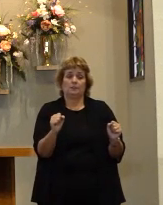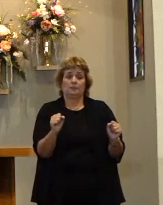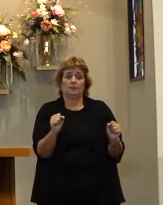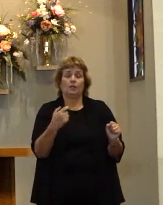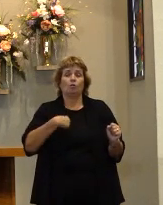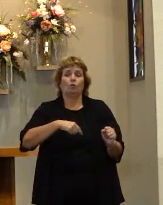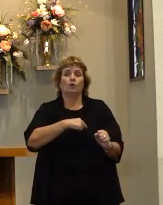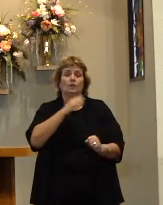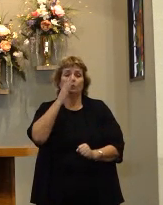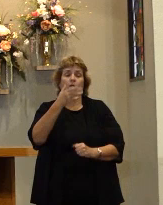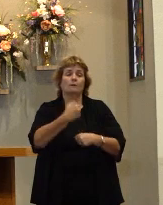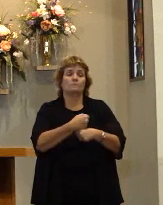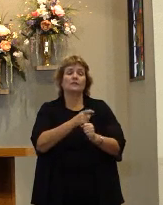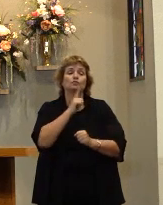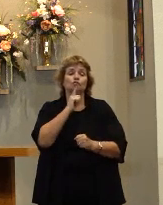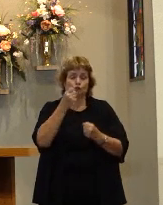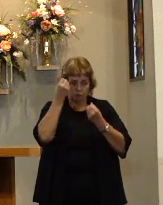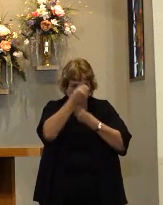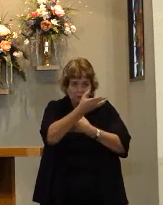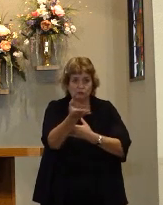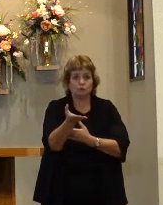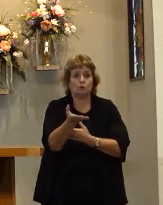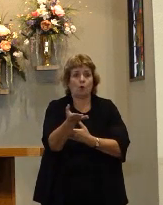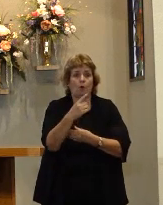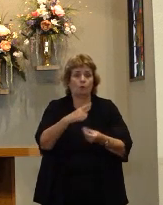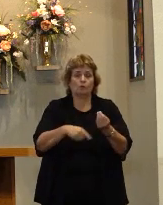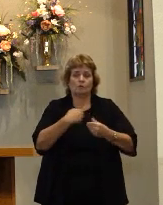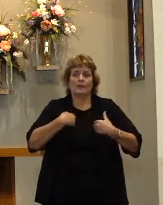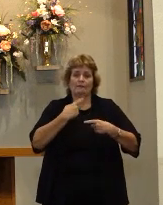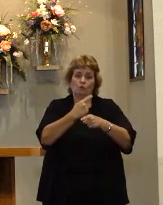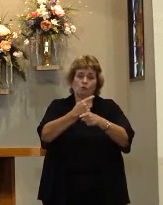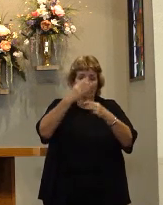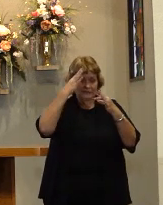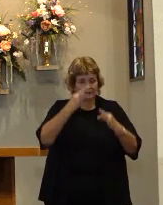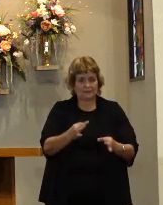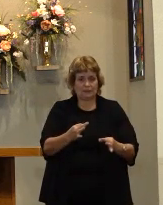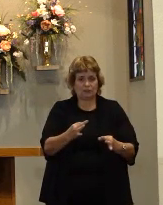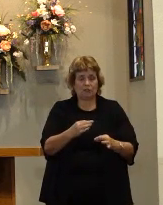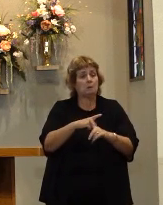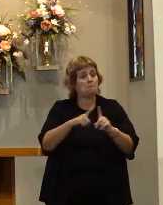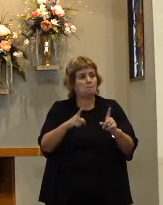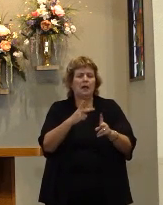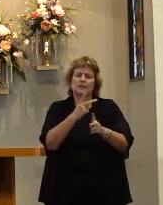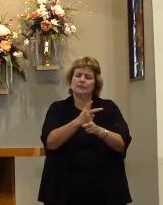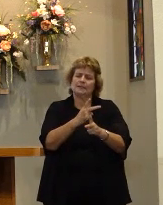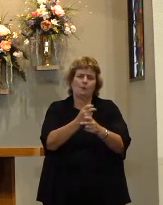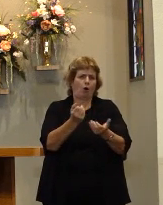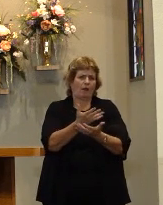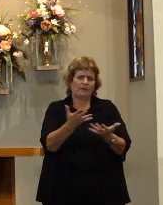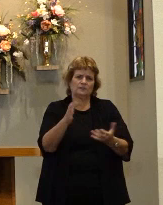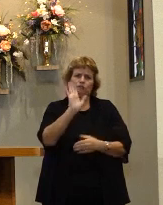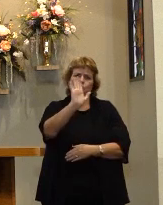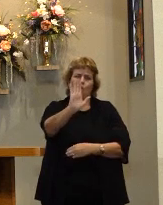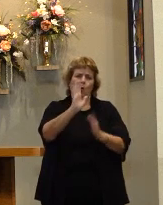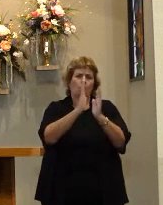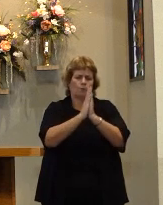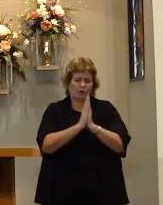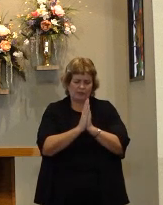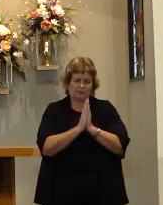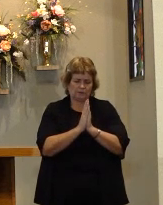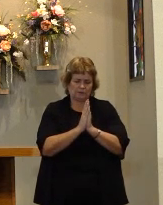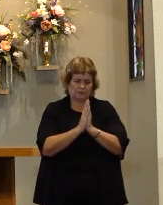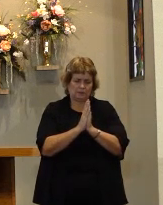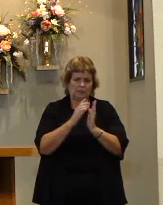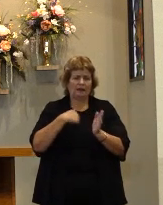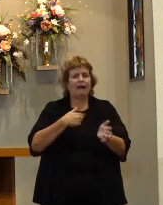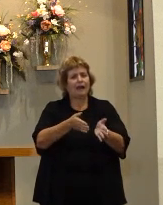communicate when those decisions are made, but please keep these things in your prayers. I ask that you